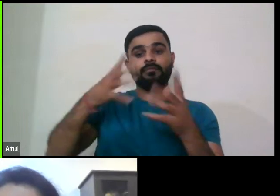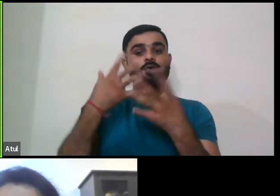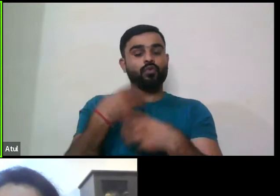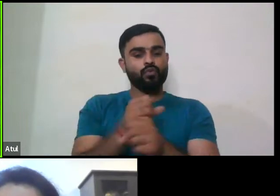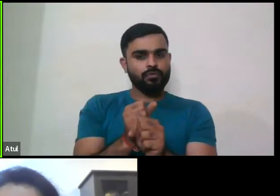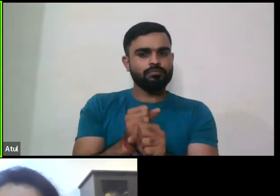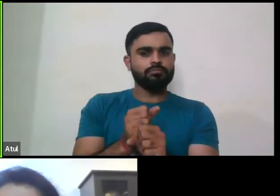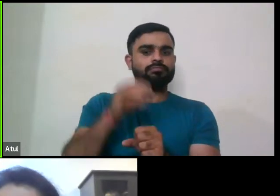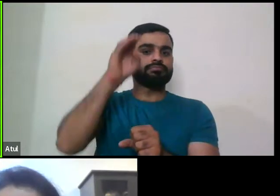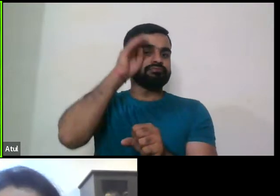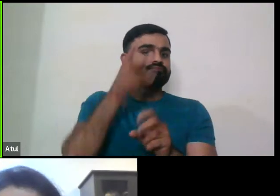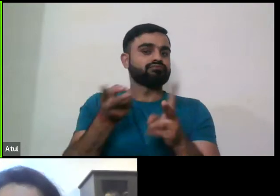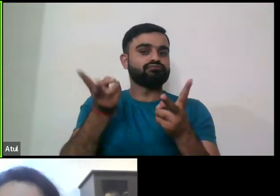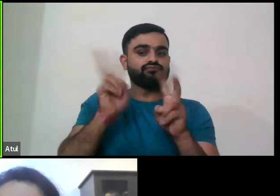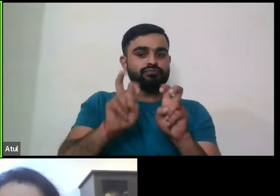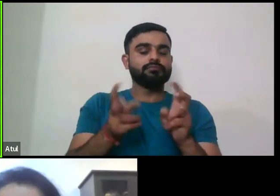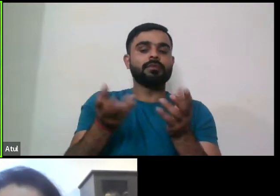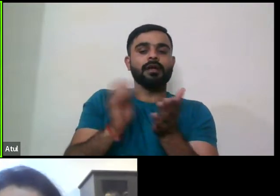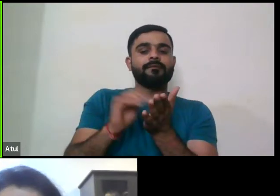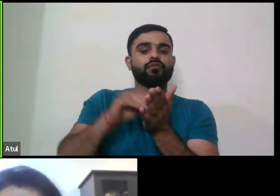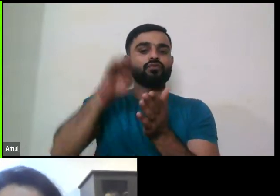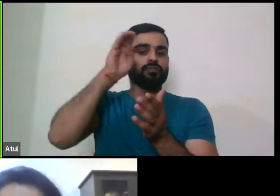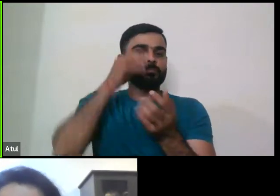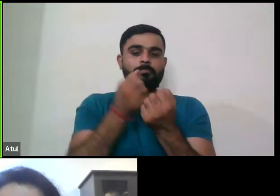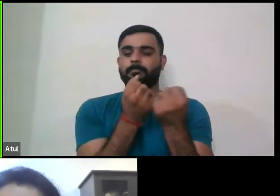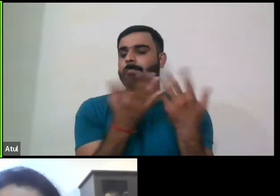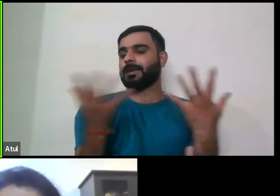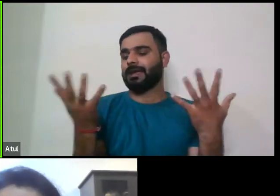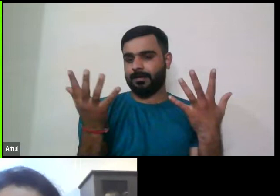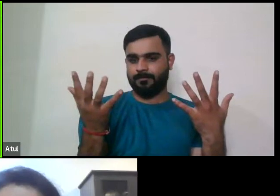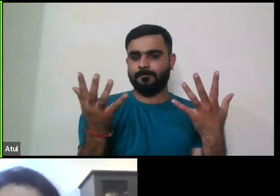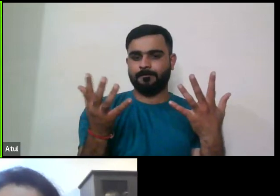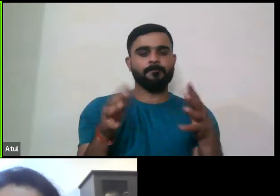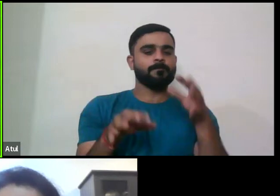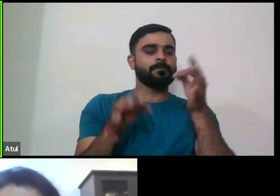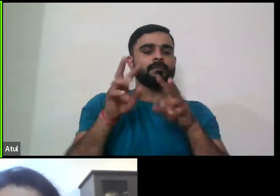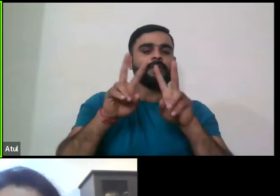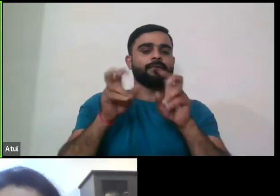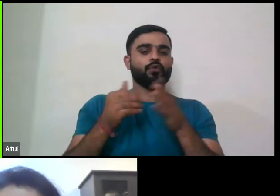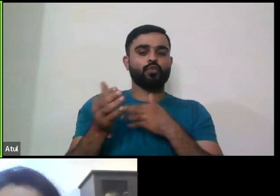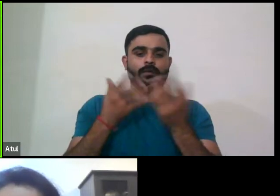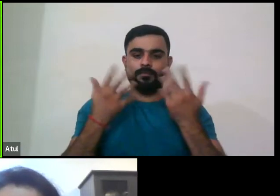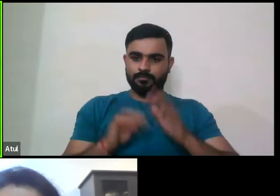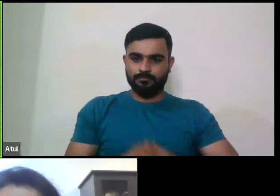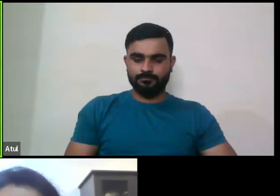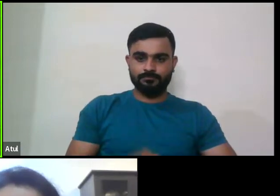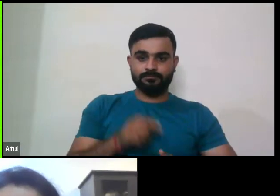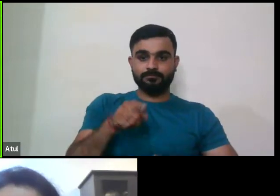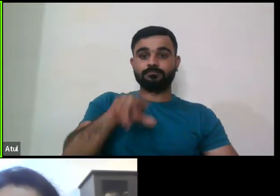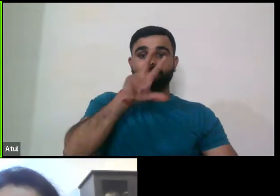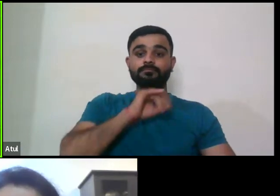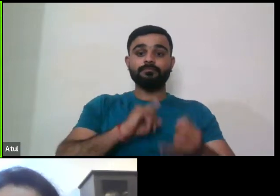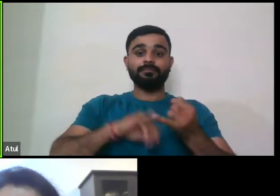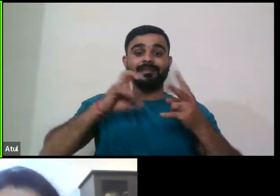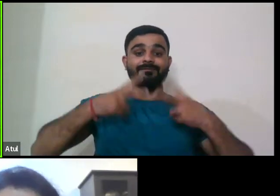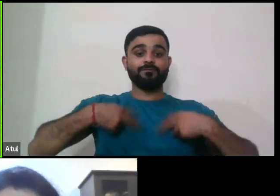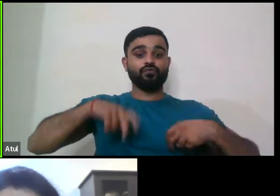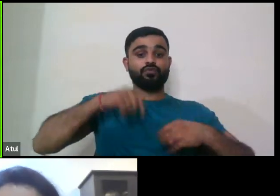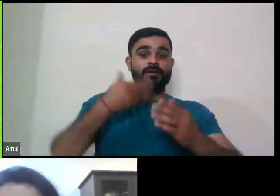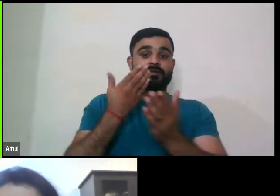begin hearing the matter. So there, and many, many, many more such pending matters, which the Supreme Court can get away with